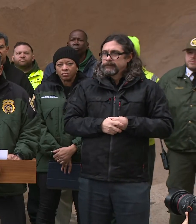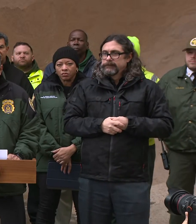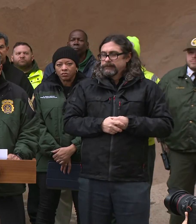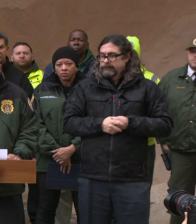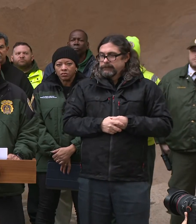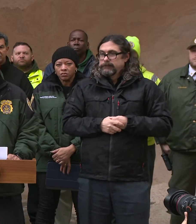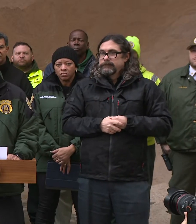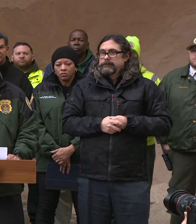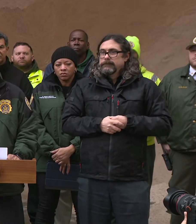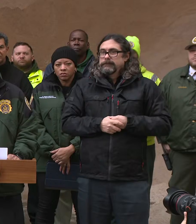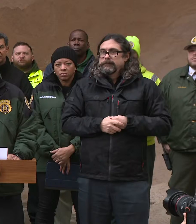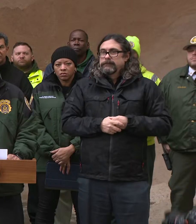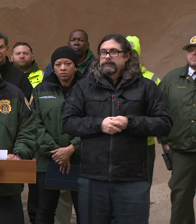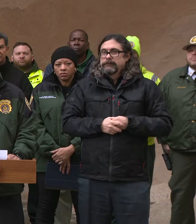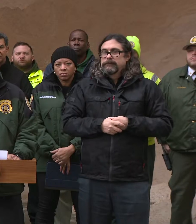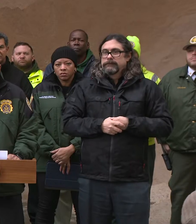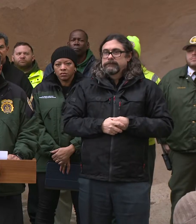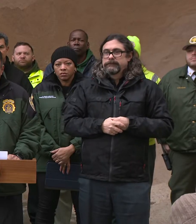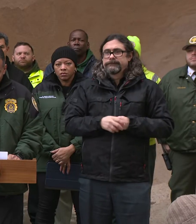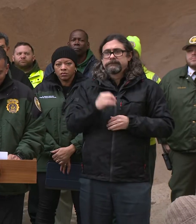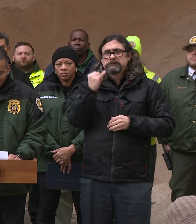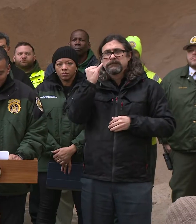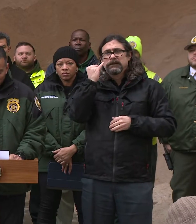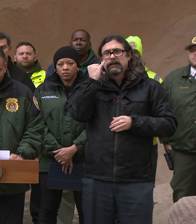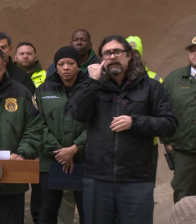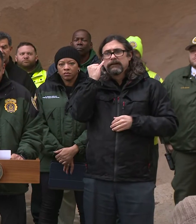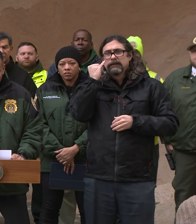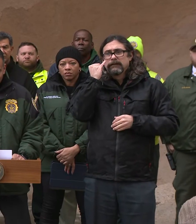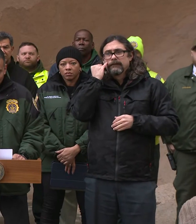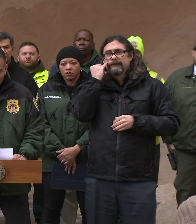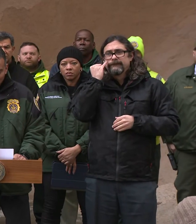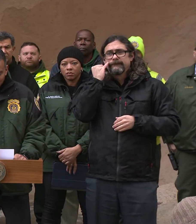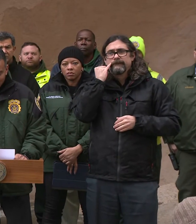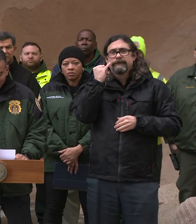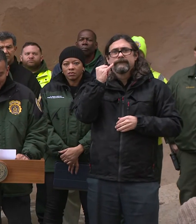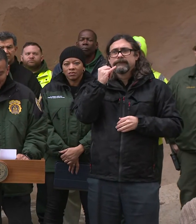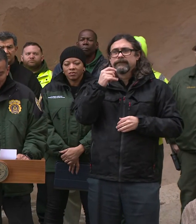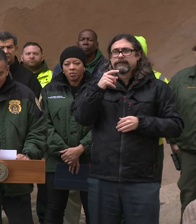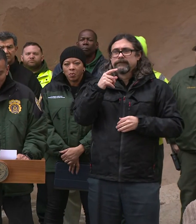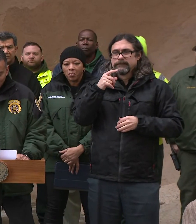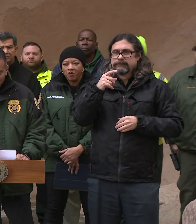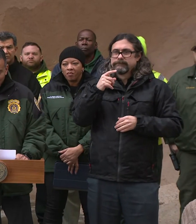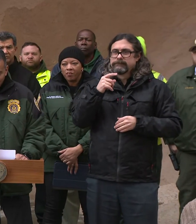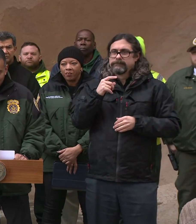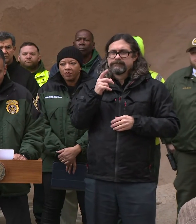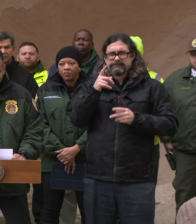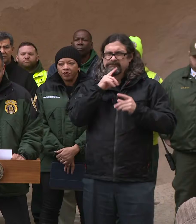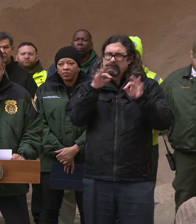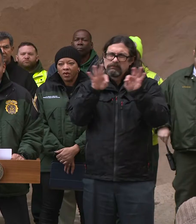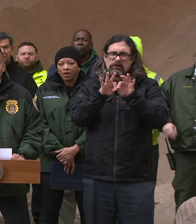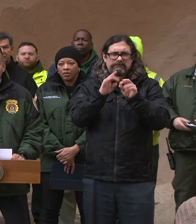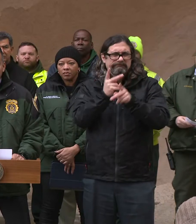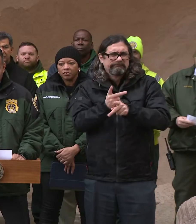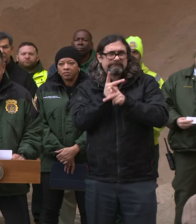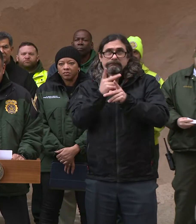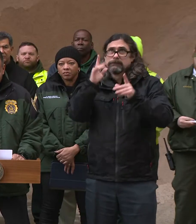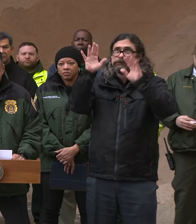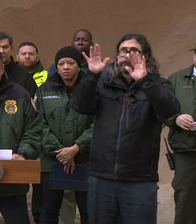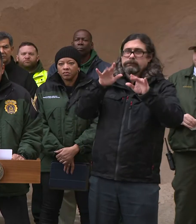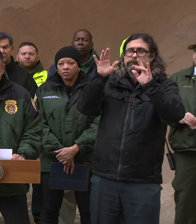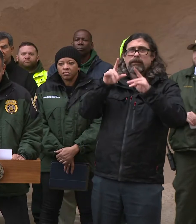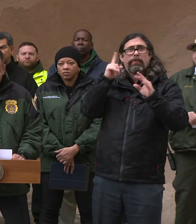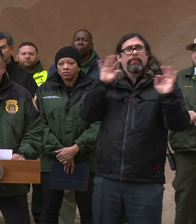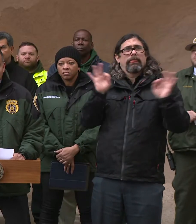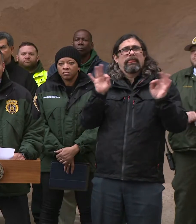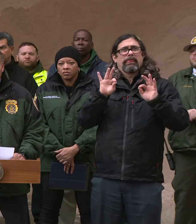anymore, you're about to lose big time. And if you're going to double or nothing that the city of New York has forgotten how to fight a plowable storm,